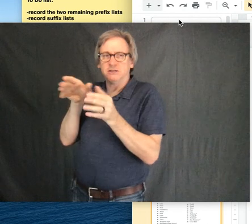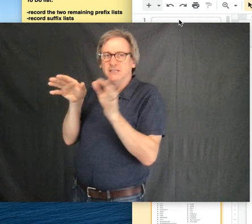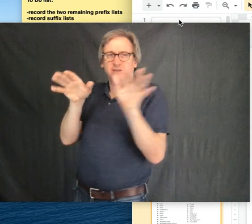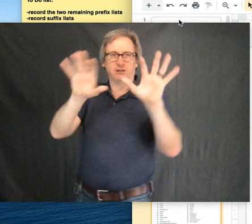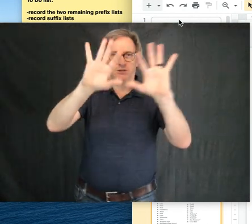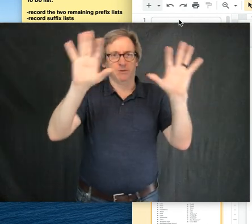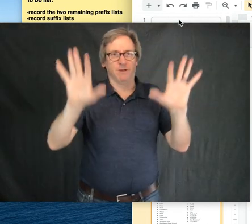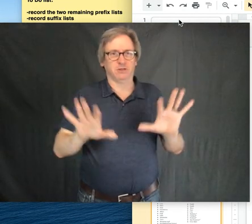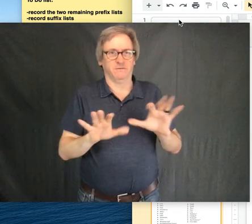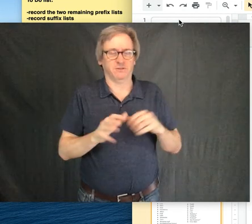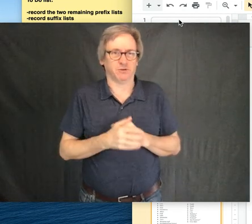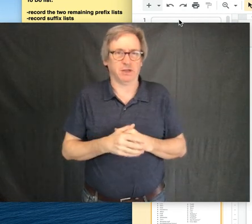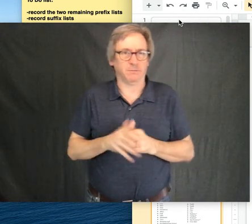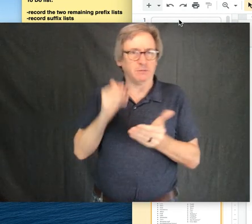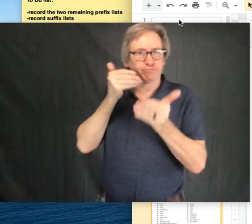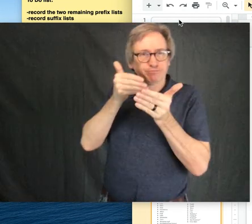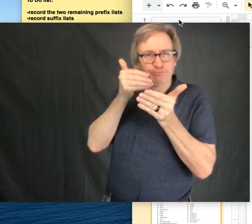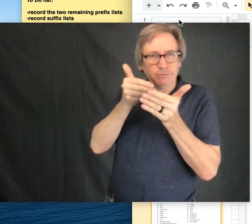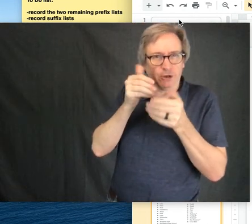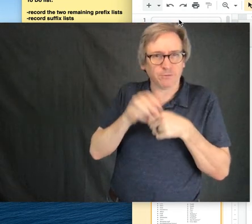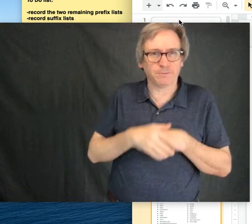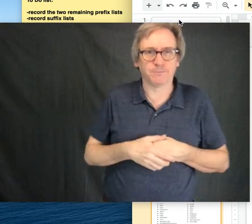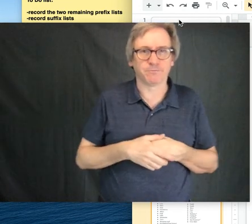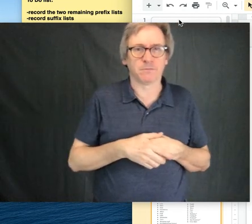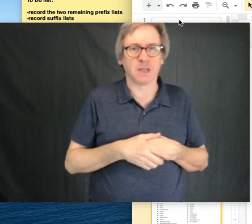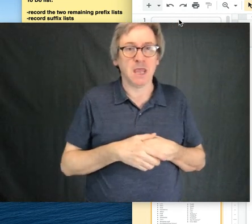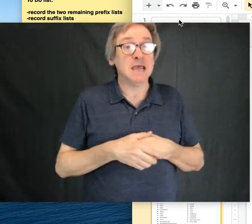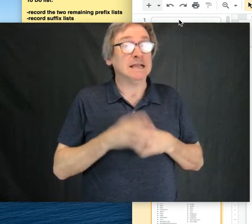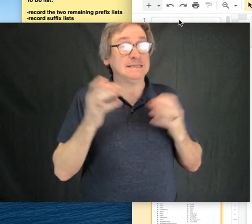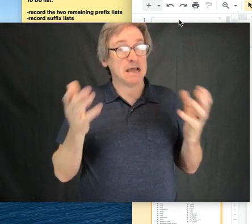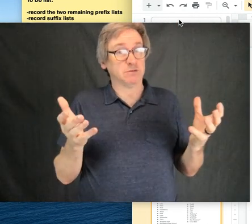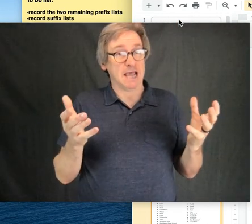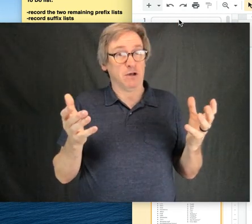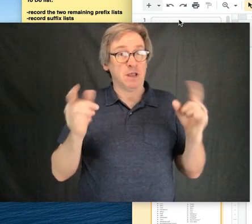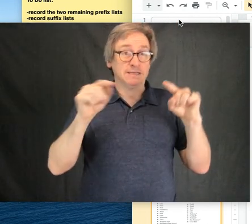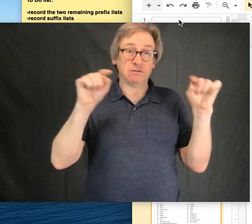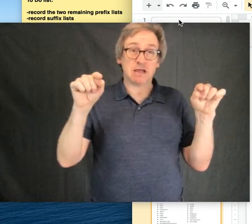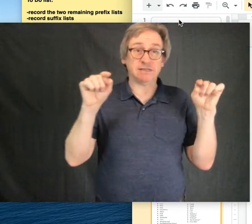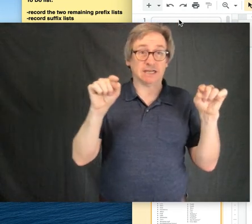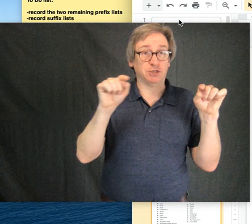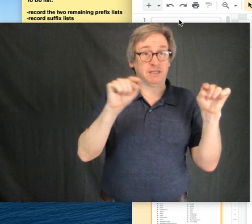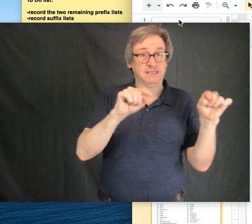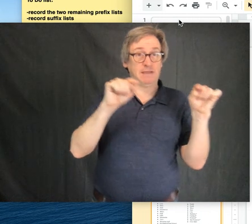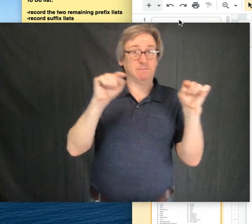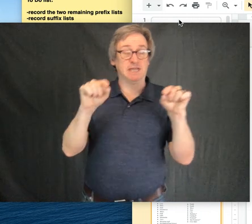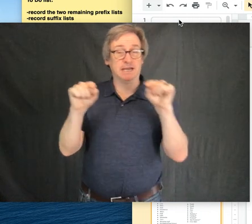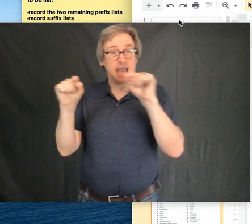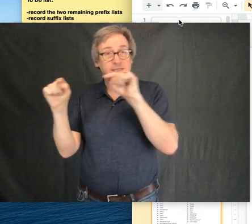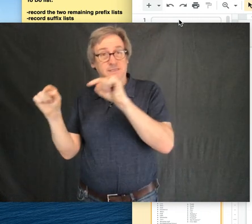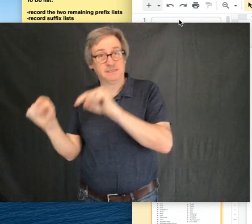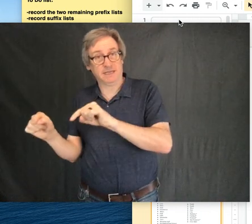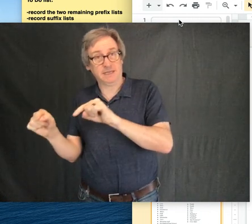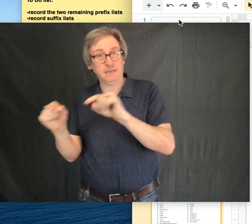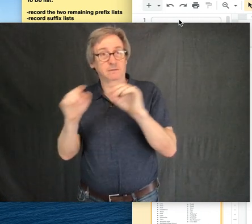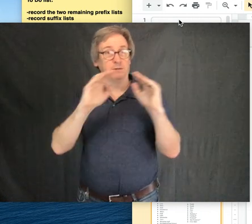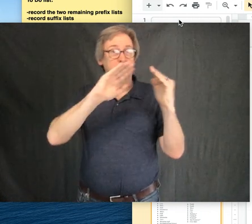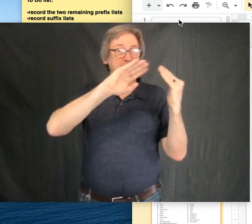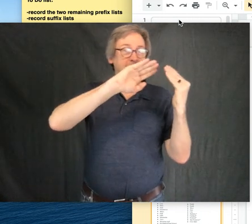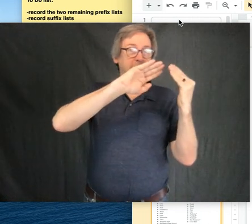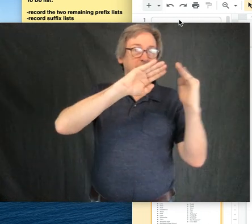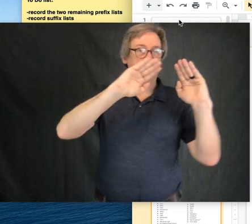a little hard to see on the two-dimensional of the screen, but near. Downtown. Downtown is actually the same sign as